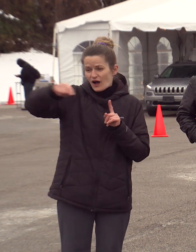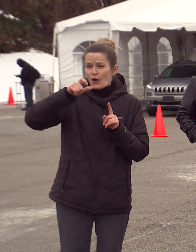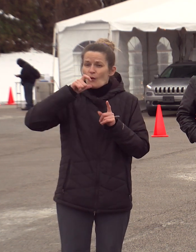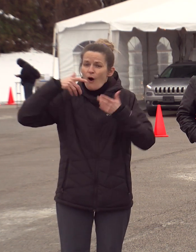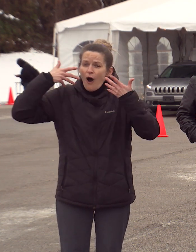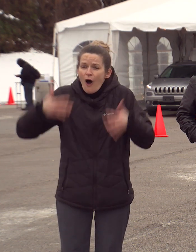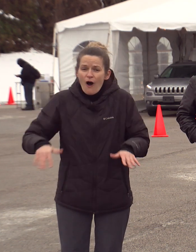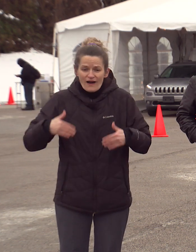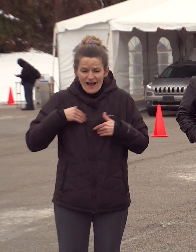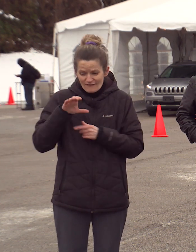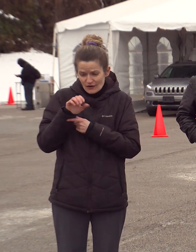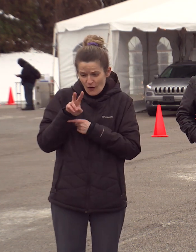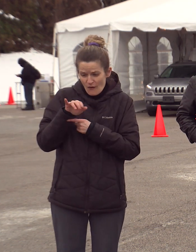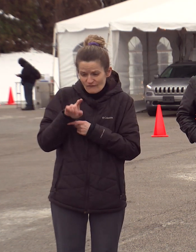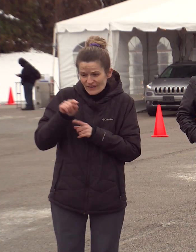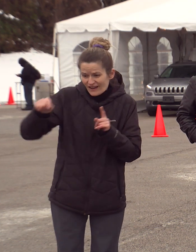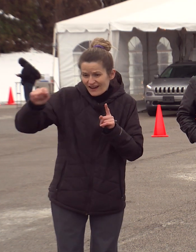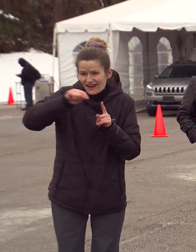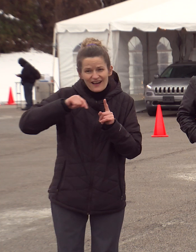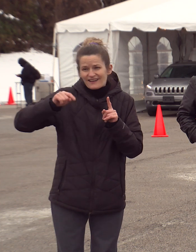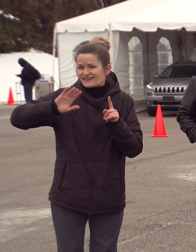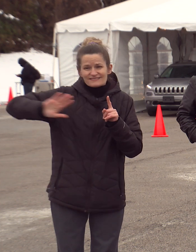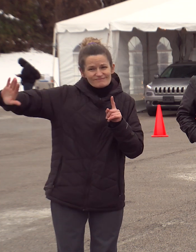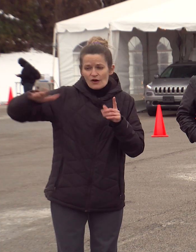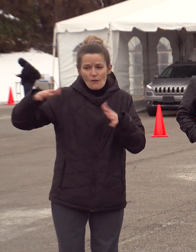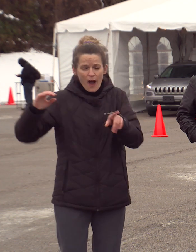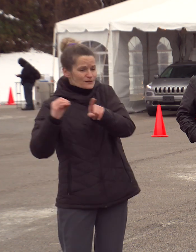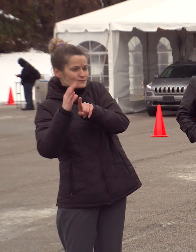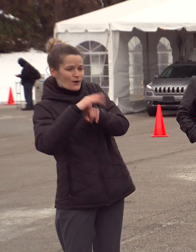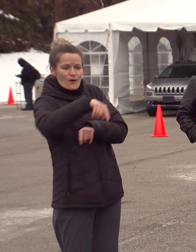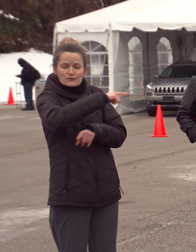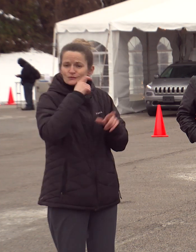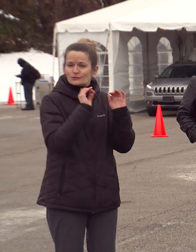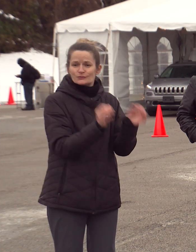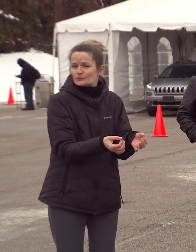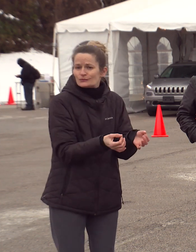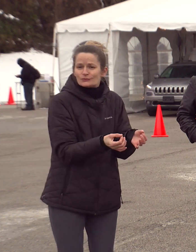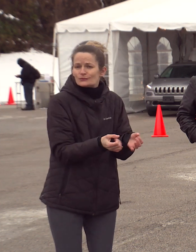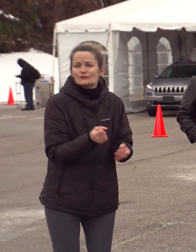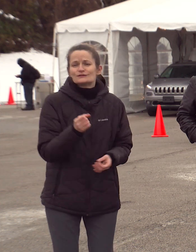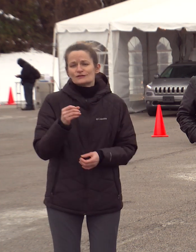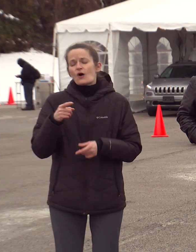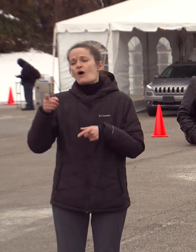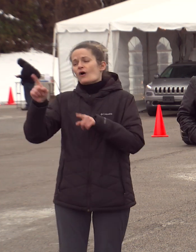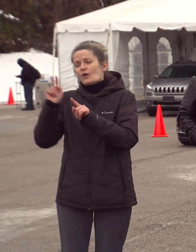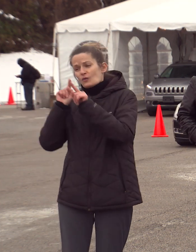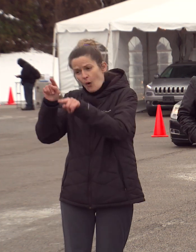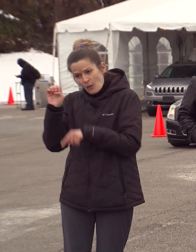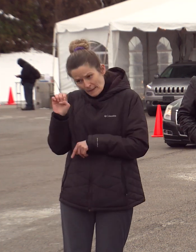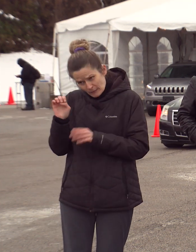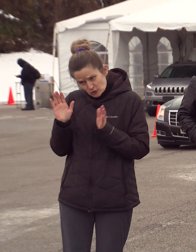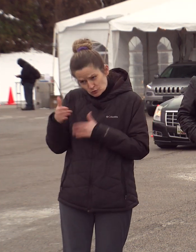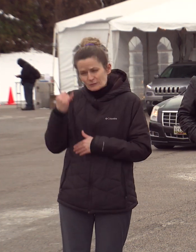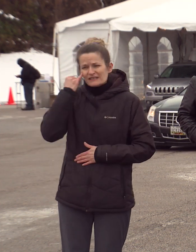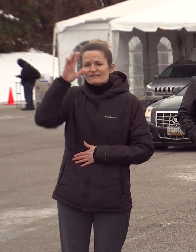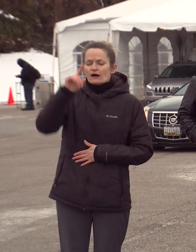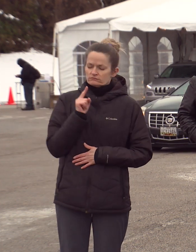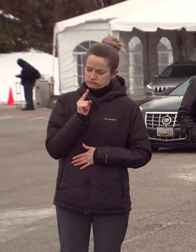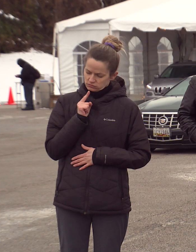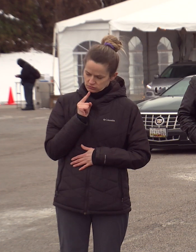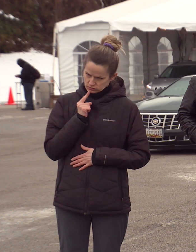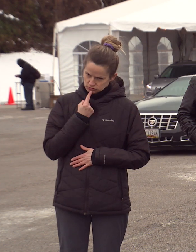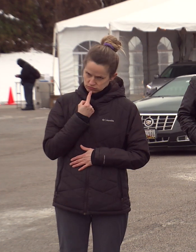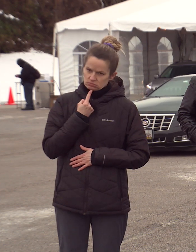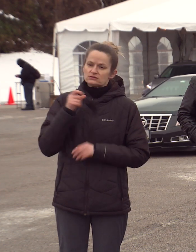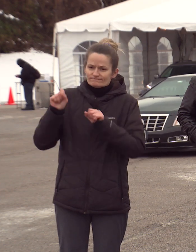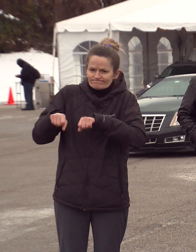Again, please do not go to the emergency room unless you're experiencing severe symptoms. The surge we're seeing also stresses the importance of being